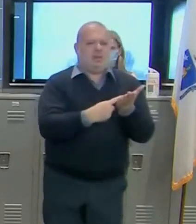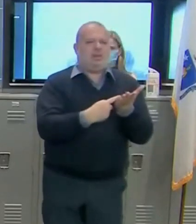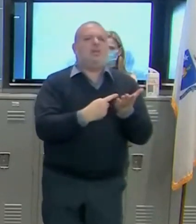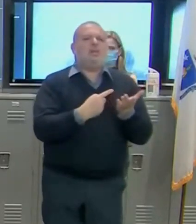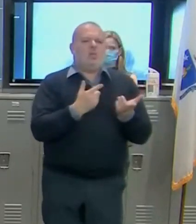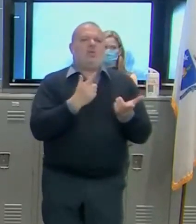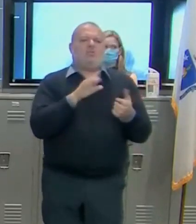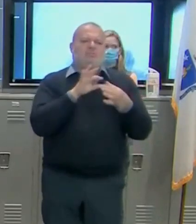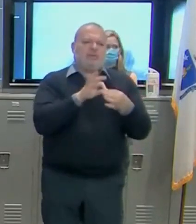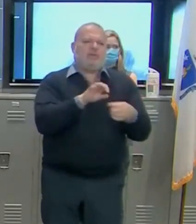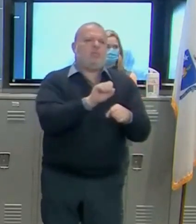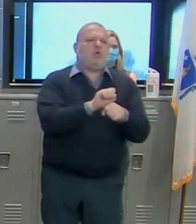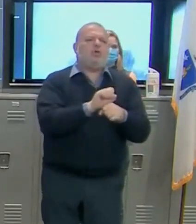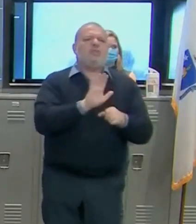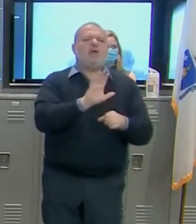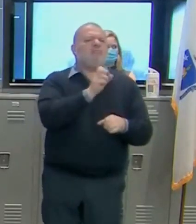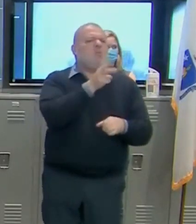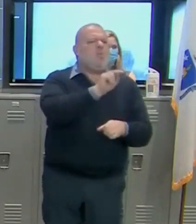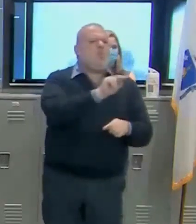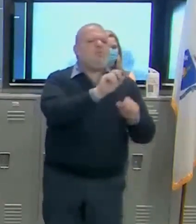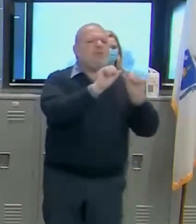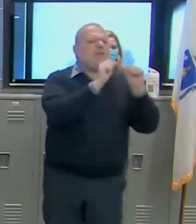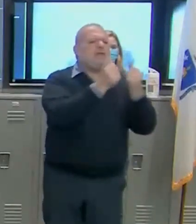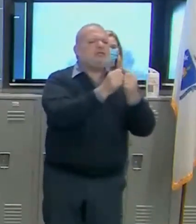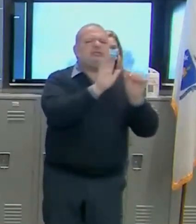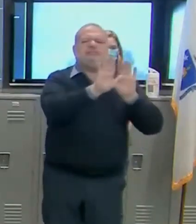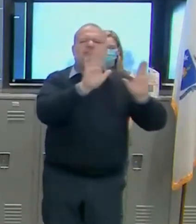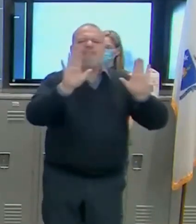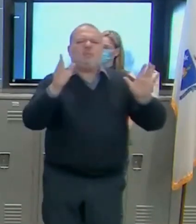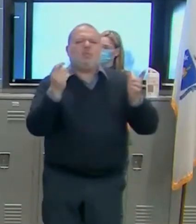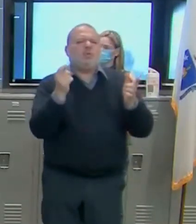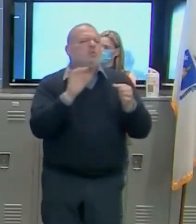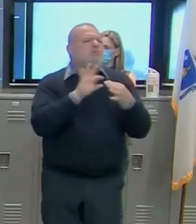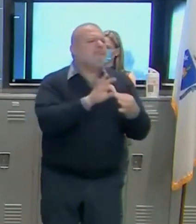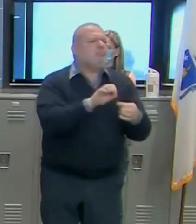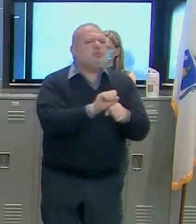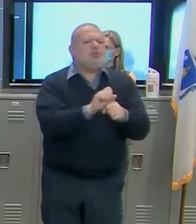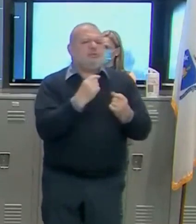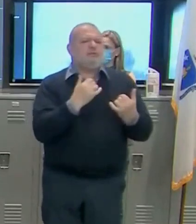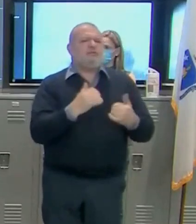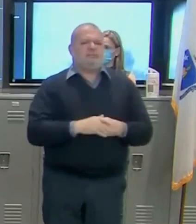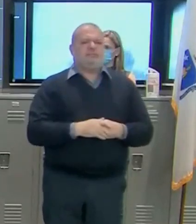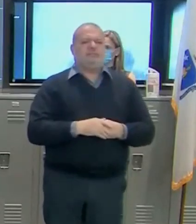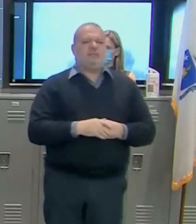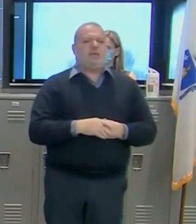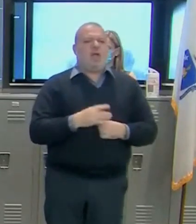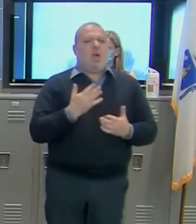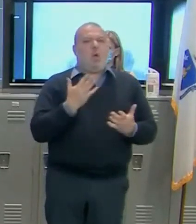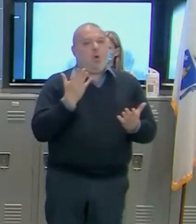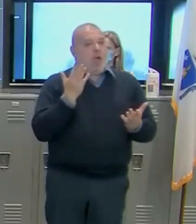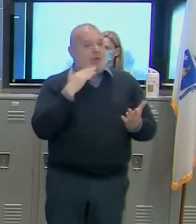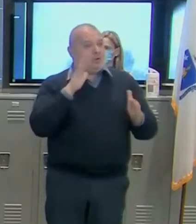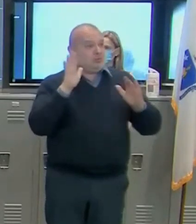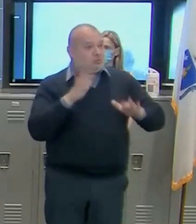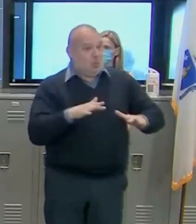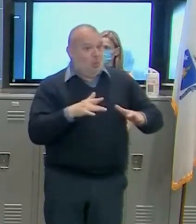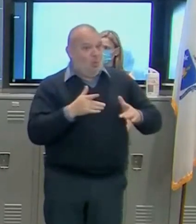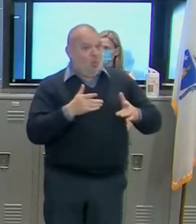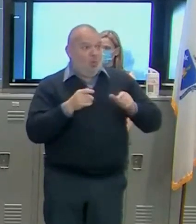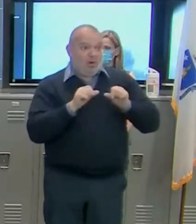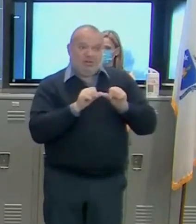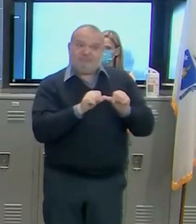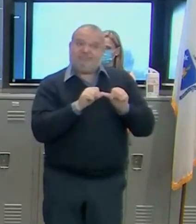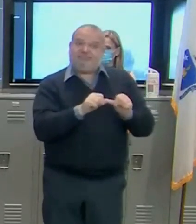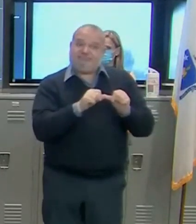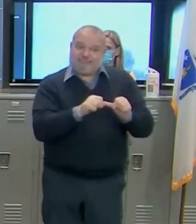and organizations. It's been a very long storm. We're not quite out of the woods on it yet, but we did have a couple of